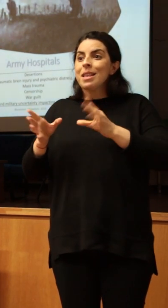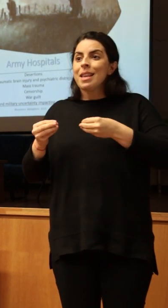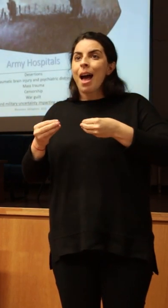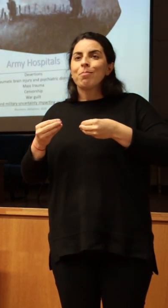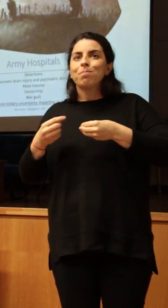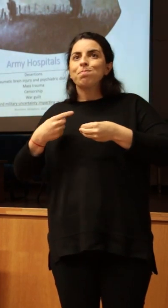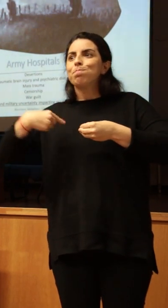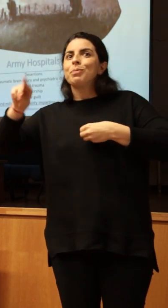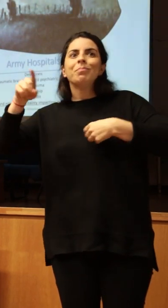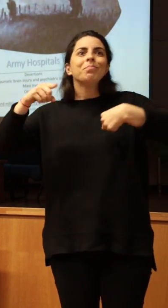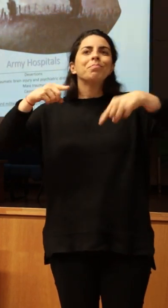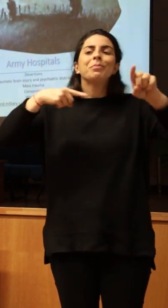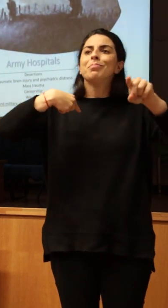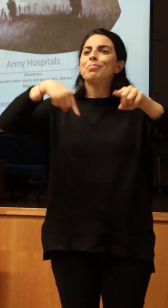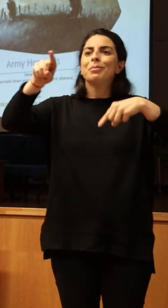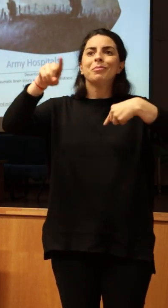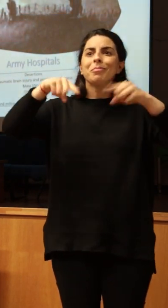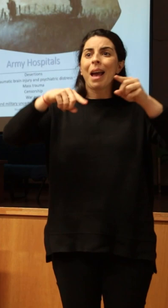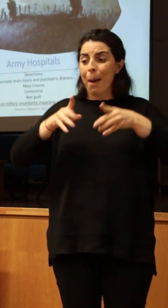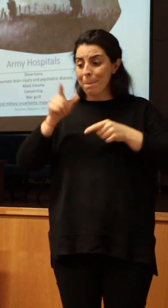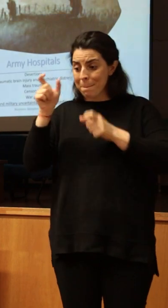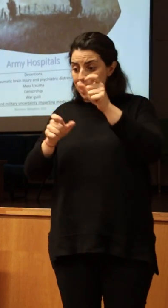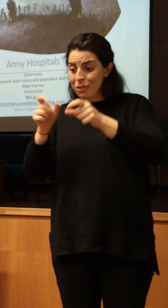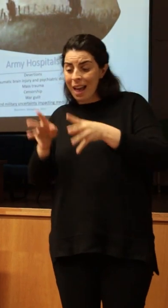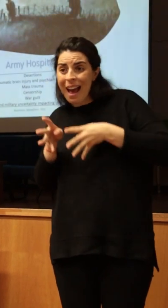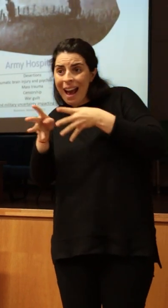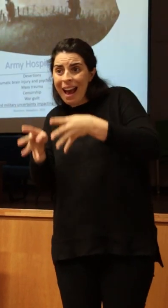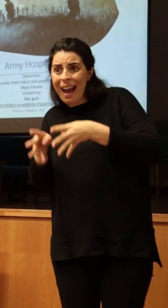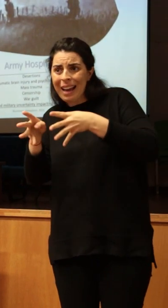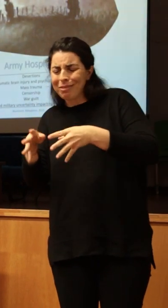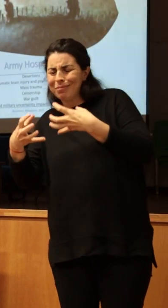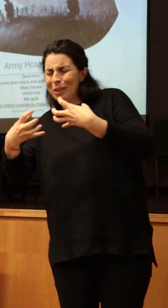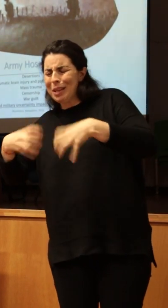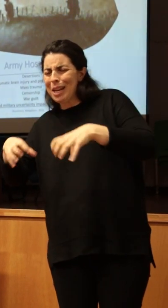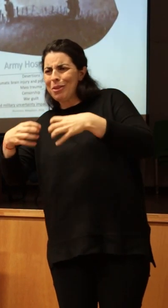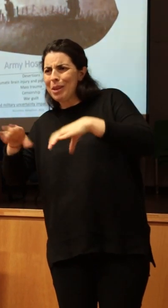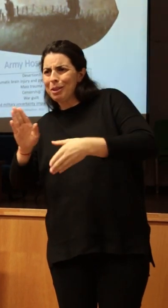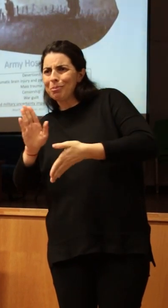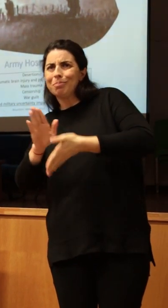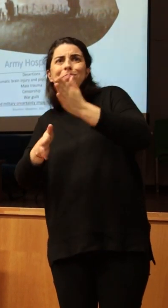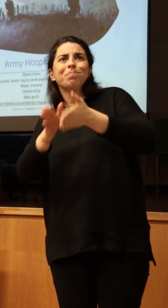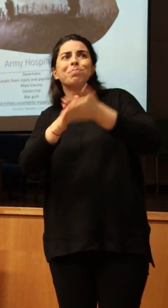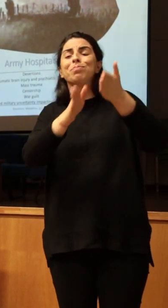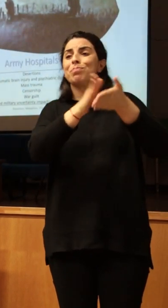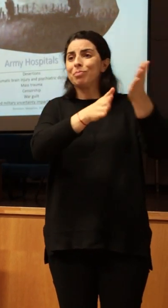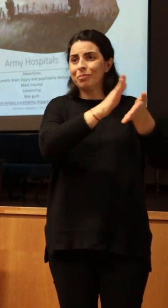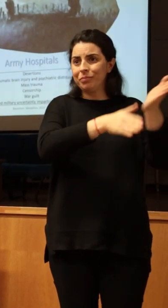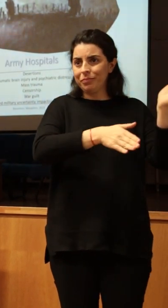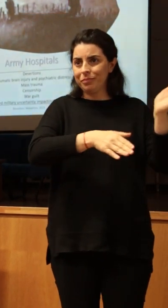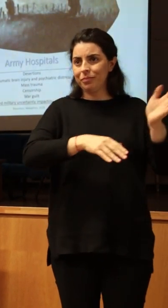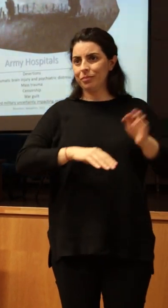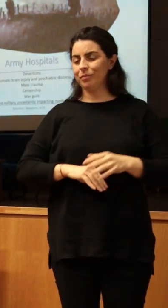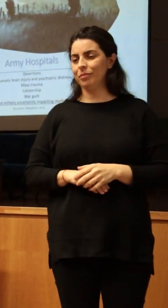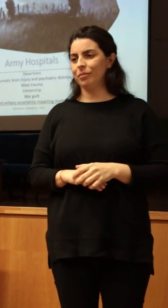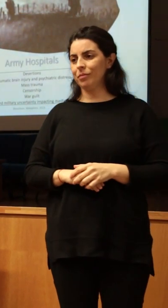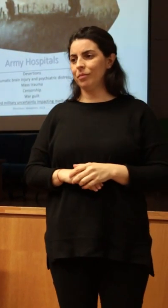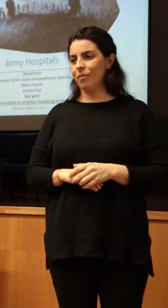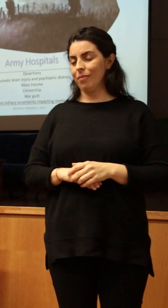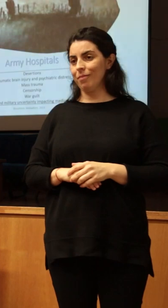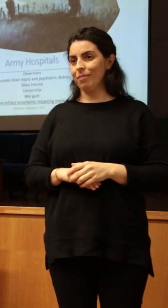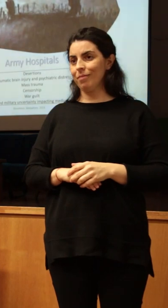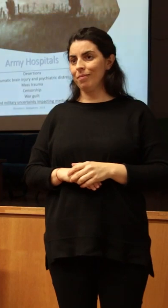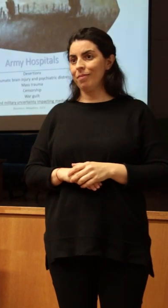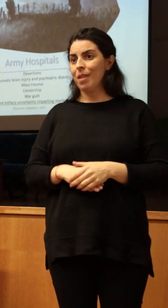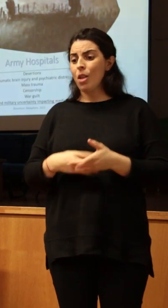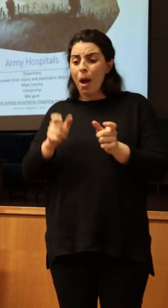what happens with people who were drawn to the war and then end up not wanting to stay there and will leave it. Y entonces,